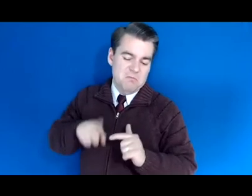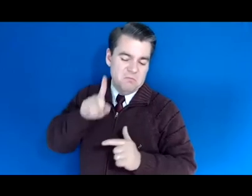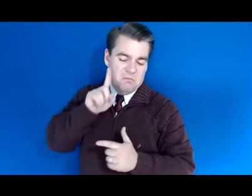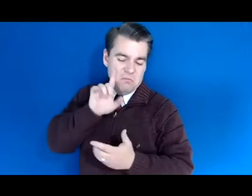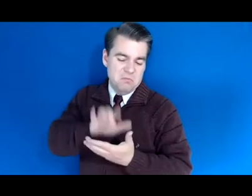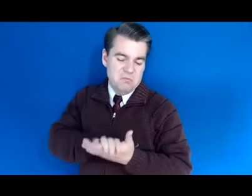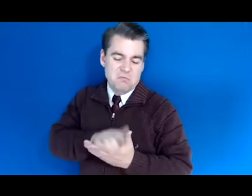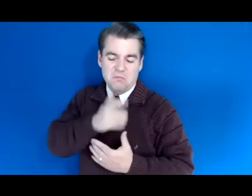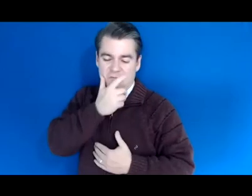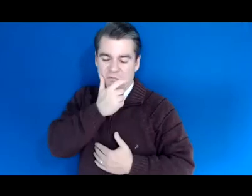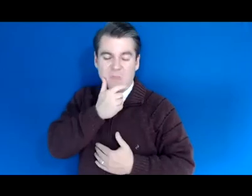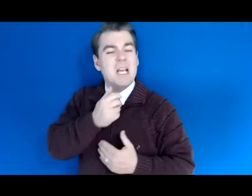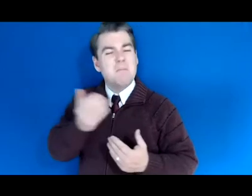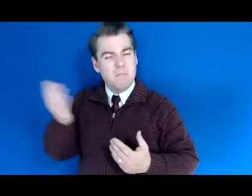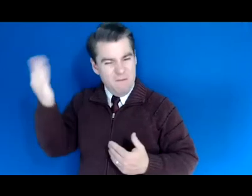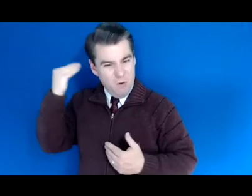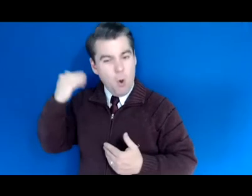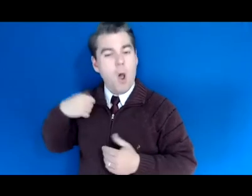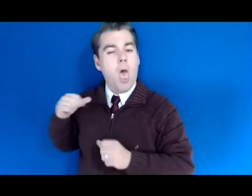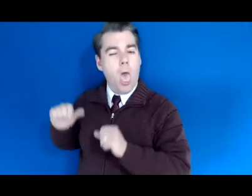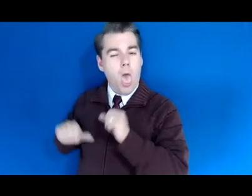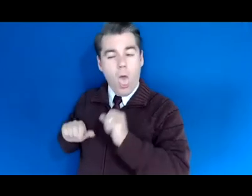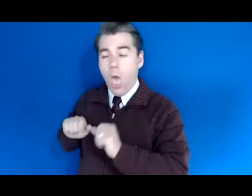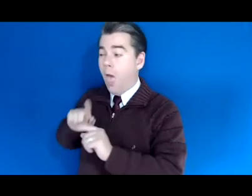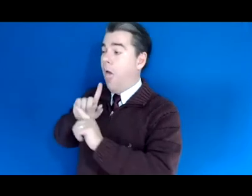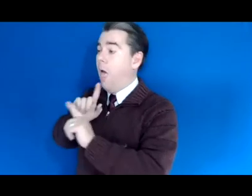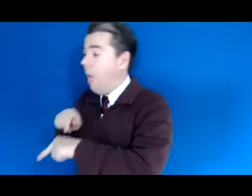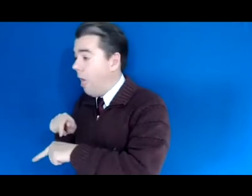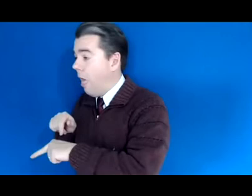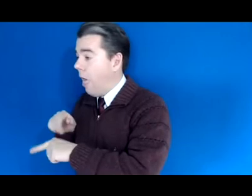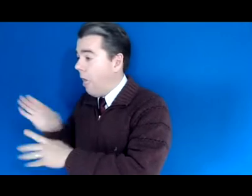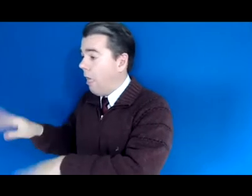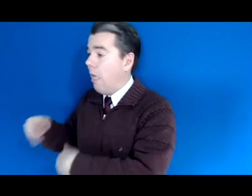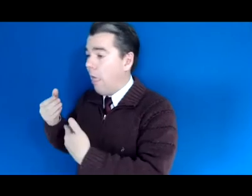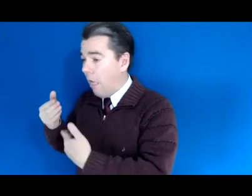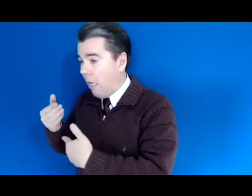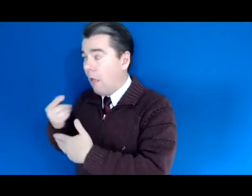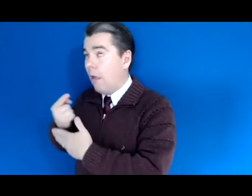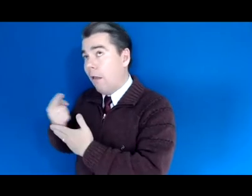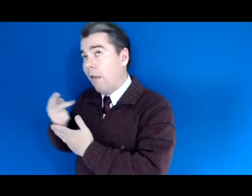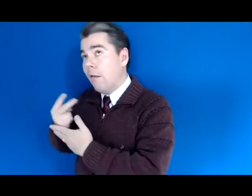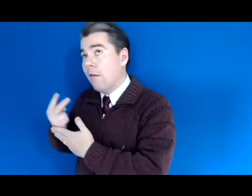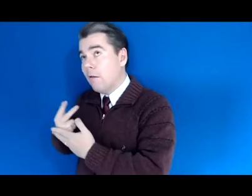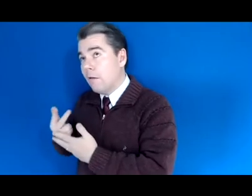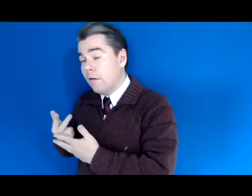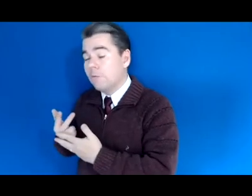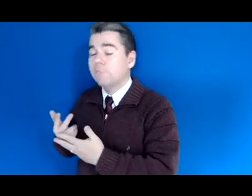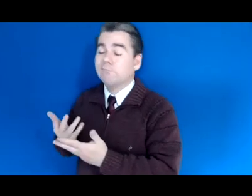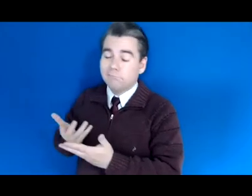times skeptically ordered and remained skeptical for the first 3 weeks.